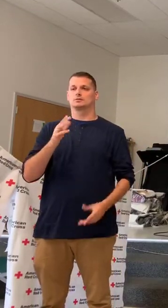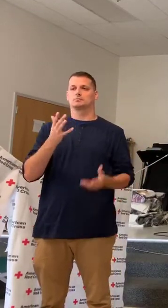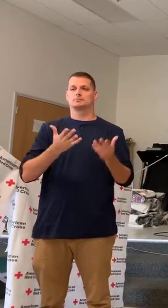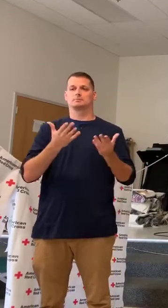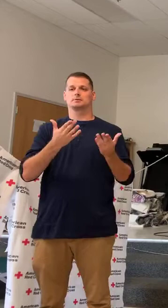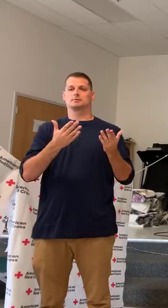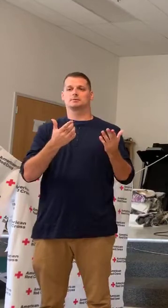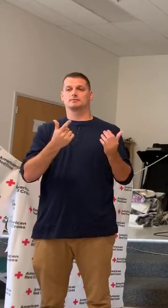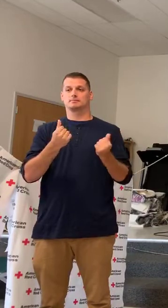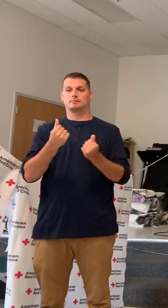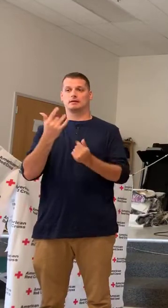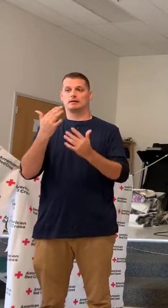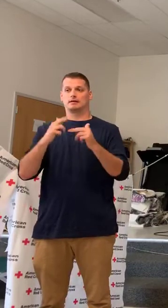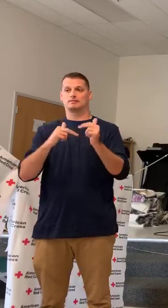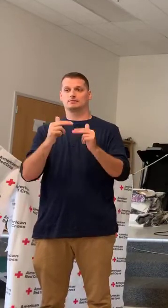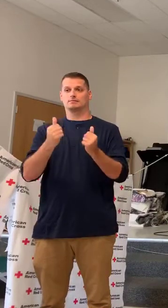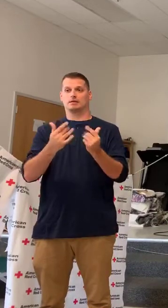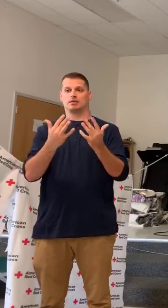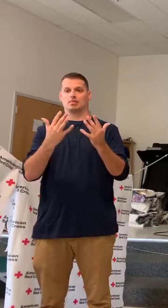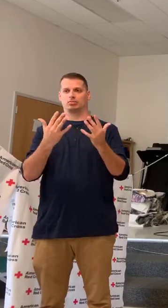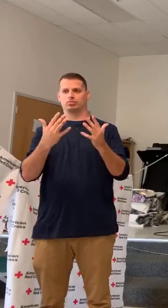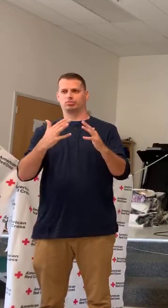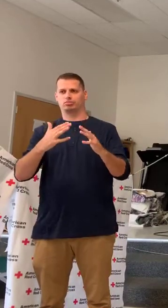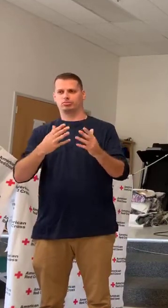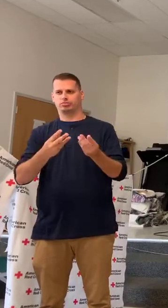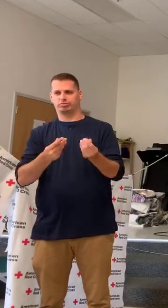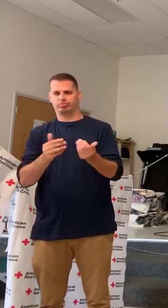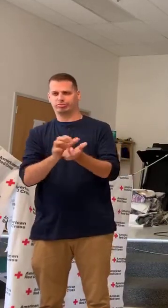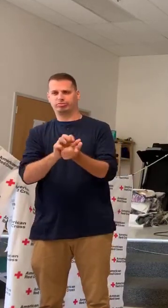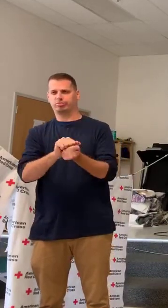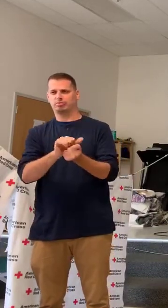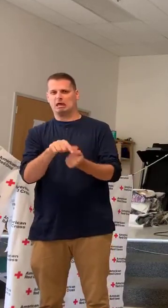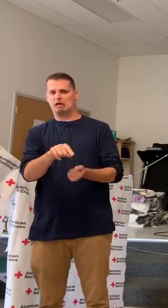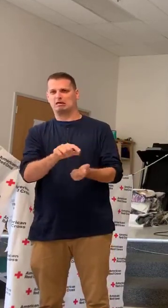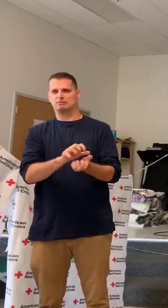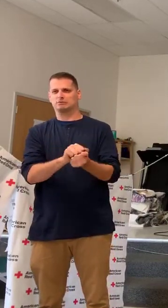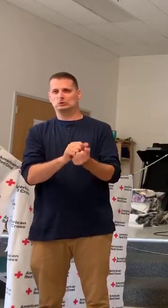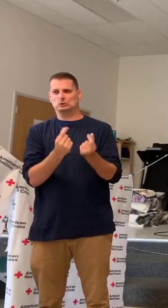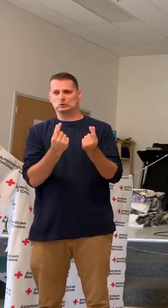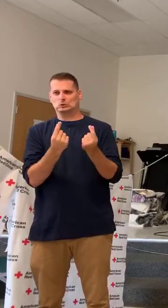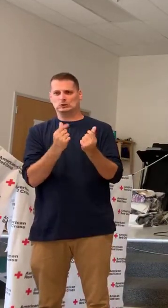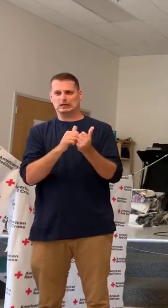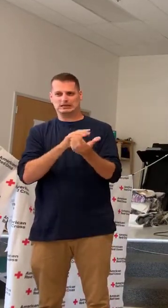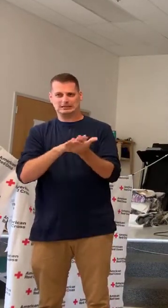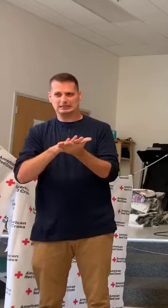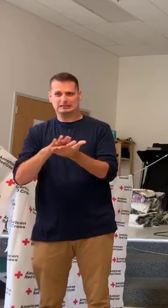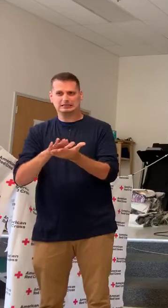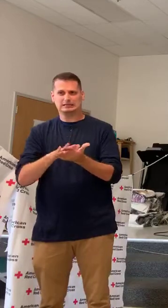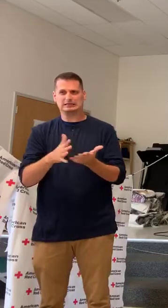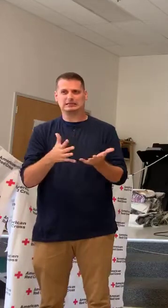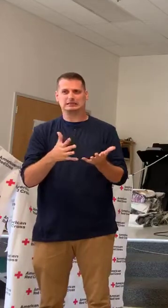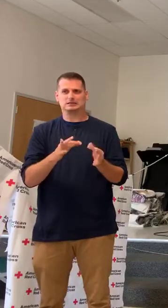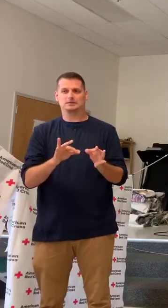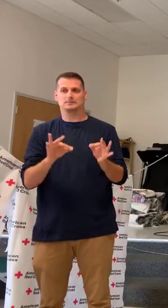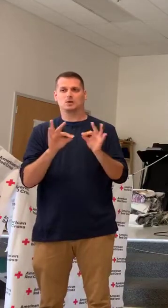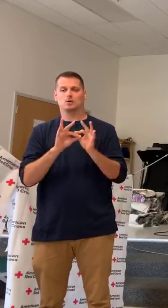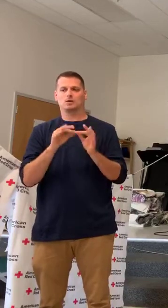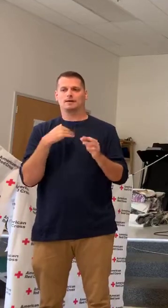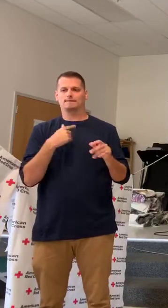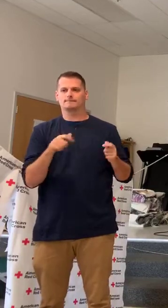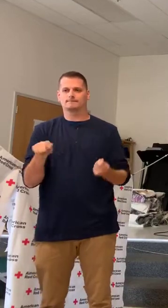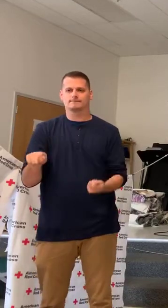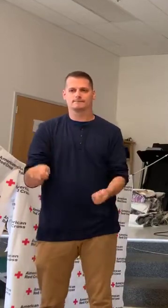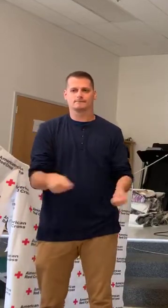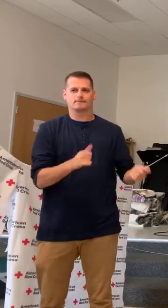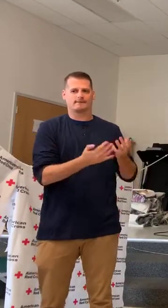and such. And so the Red Cross really are subject matter experts in this recovery piece. We encourage you to ask them questions,